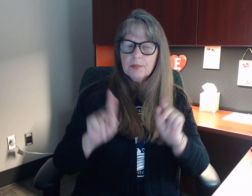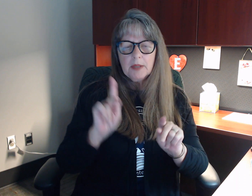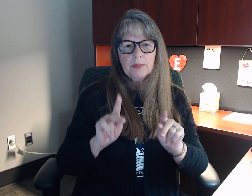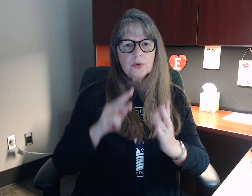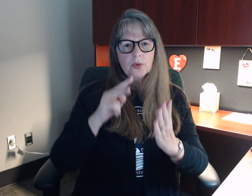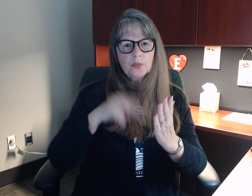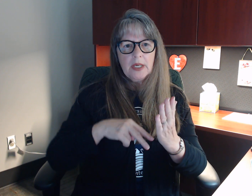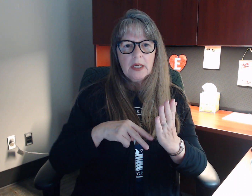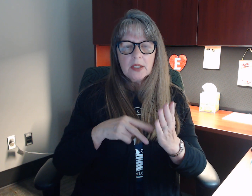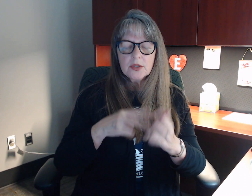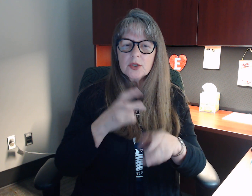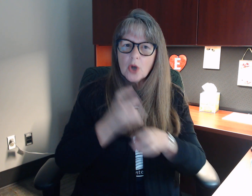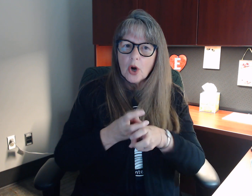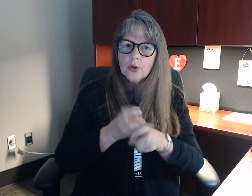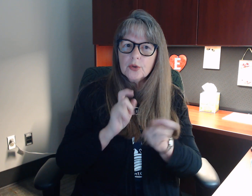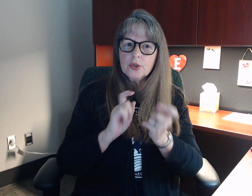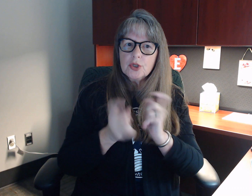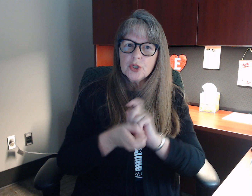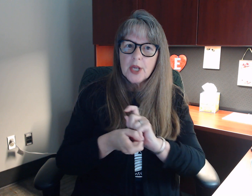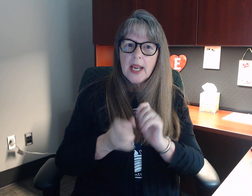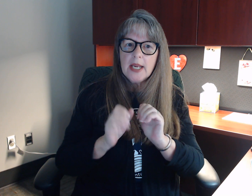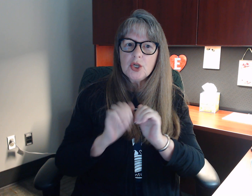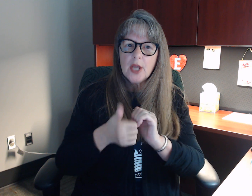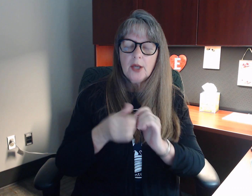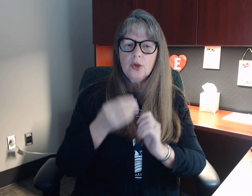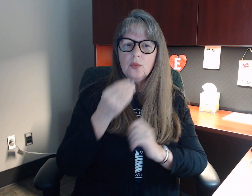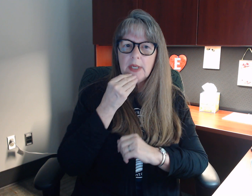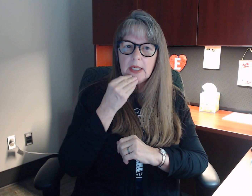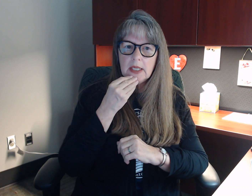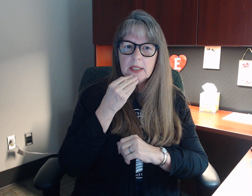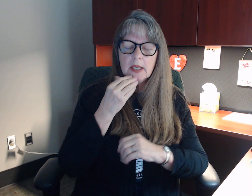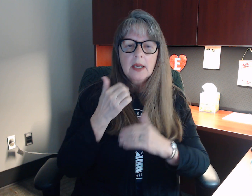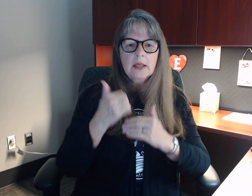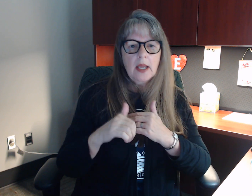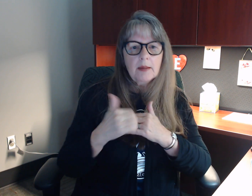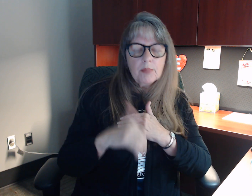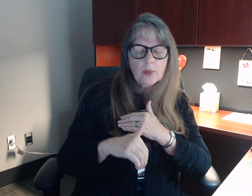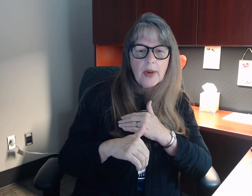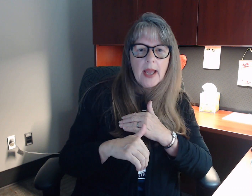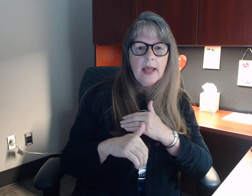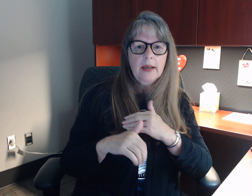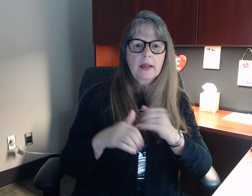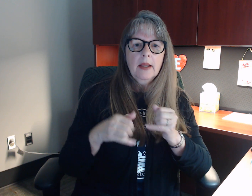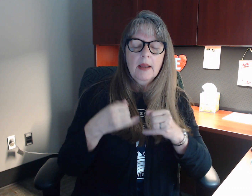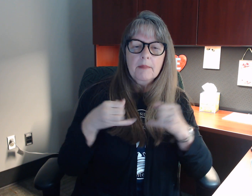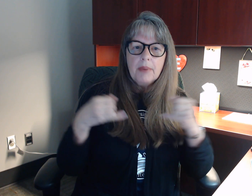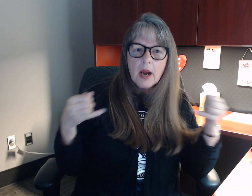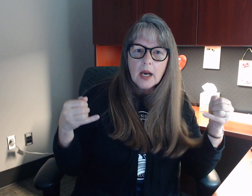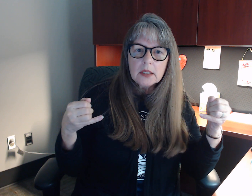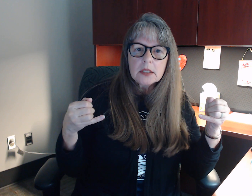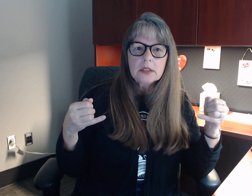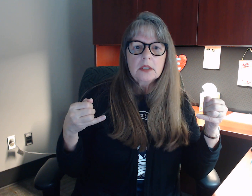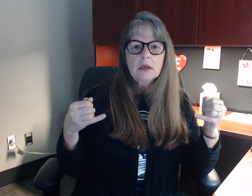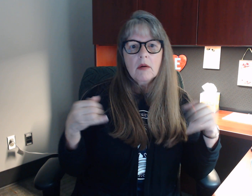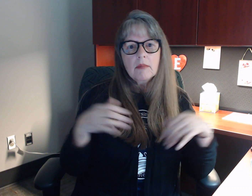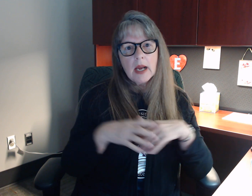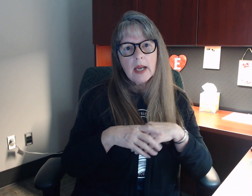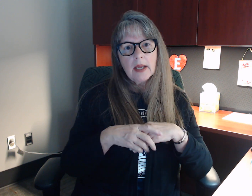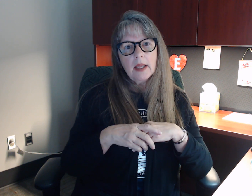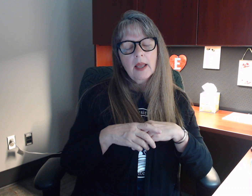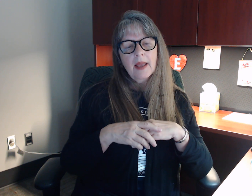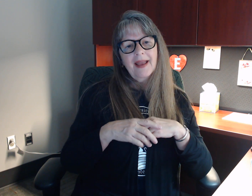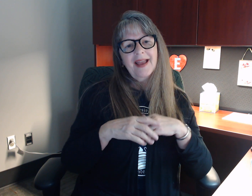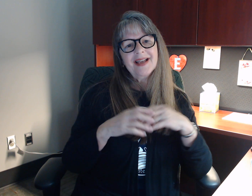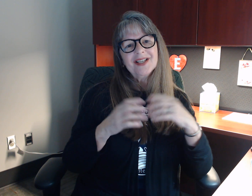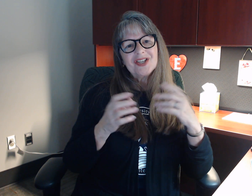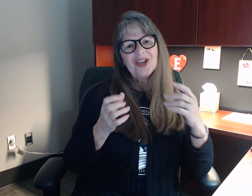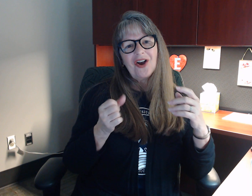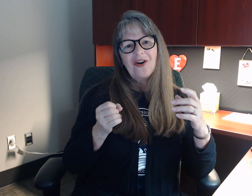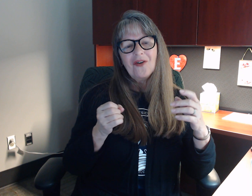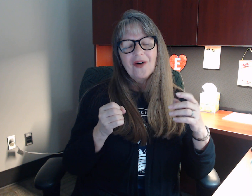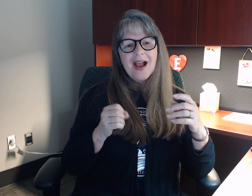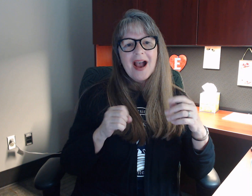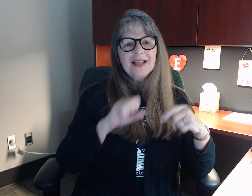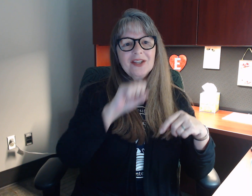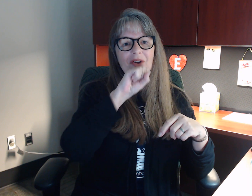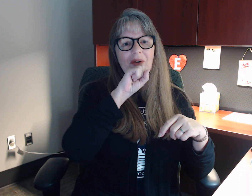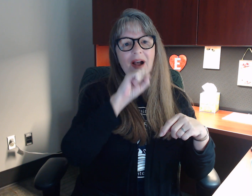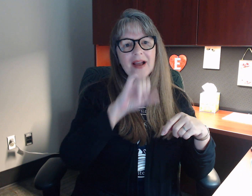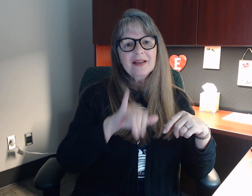to read it, because it's harder to change how you eat, like bread and pasta. Oh my. So, I love